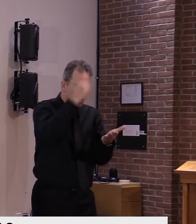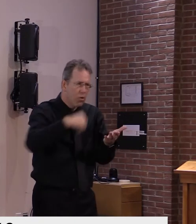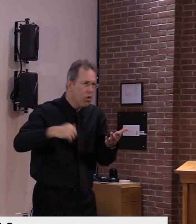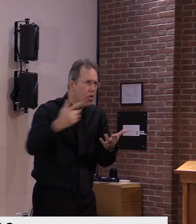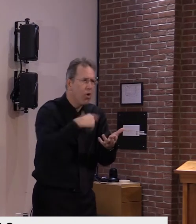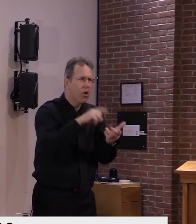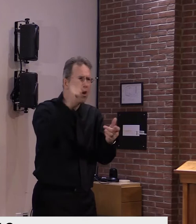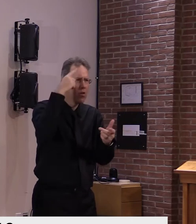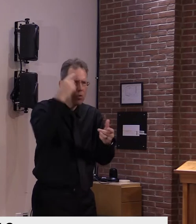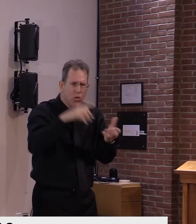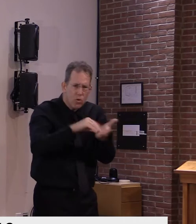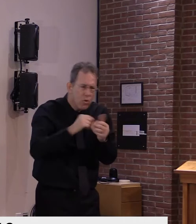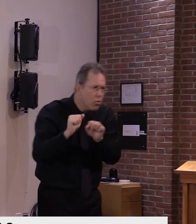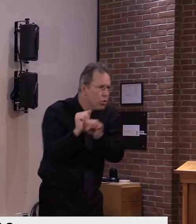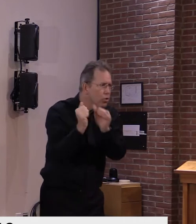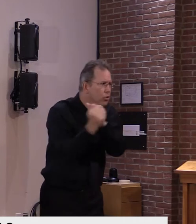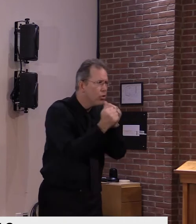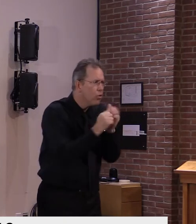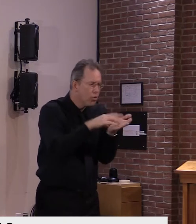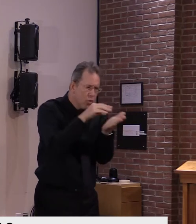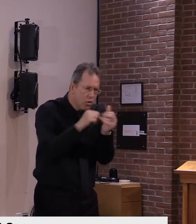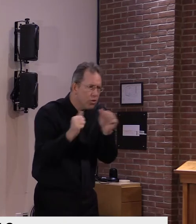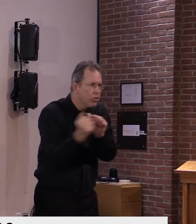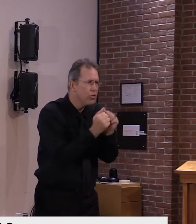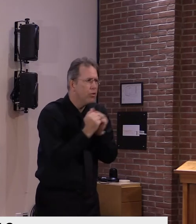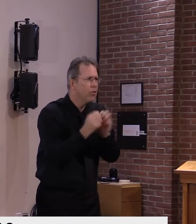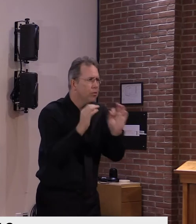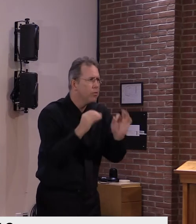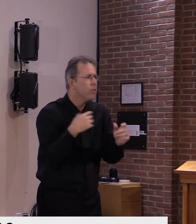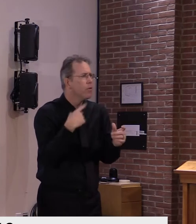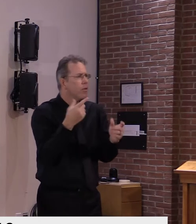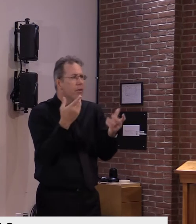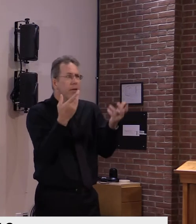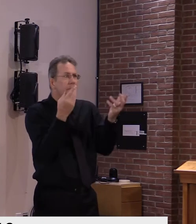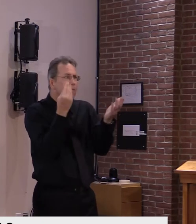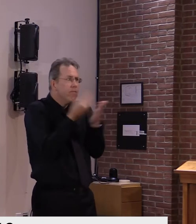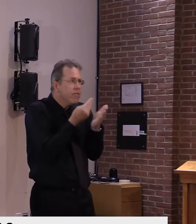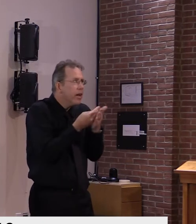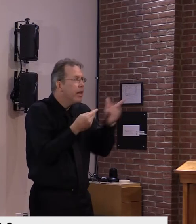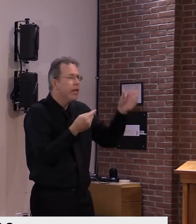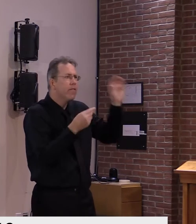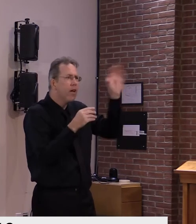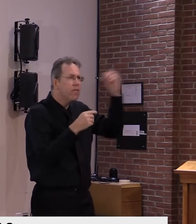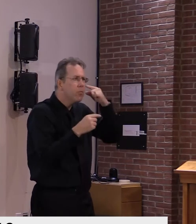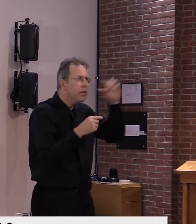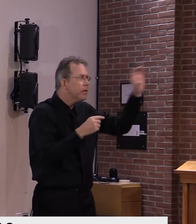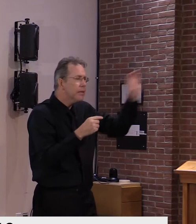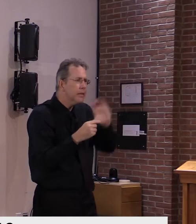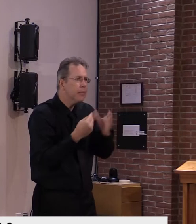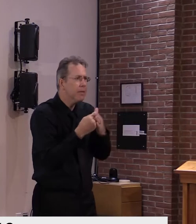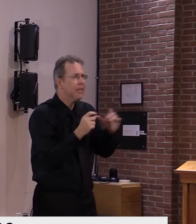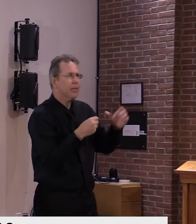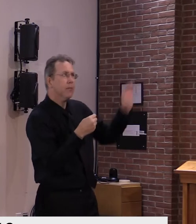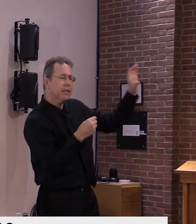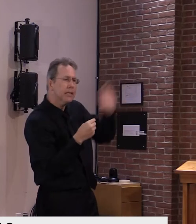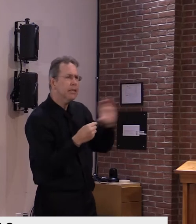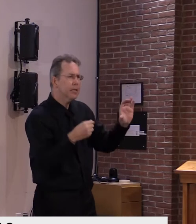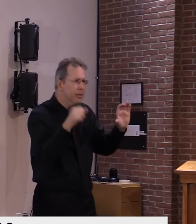where funding for pandemic preparedness and emergency preparedness from a public health standpoint has not